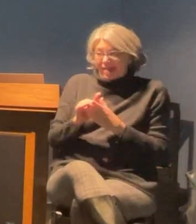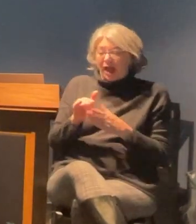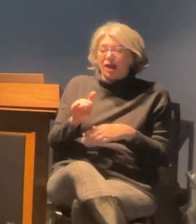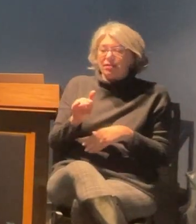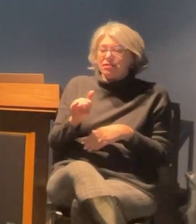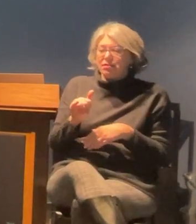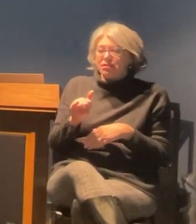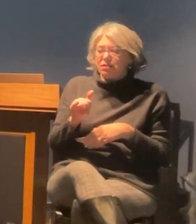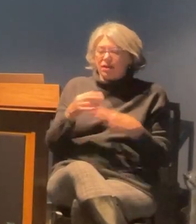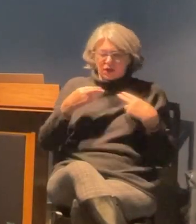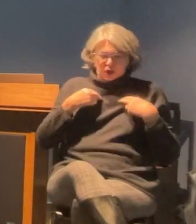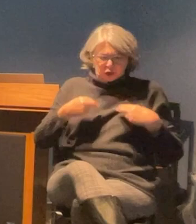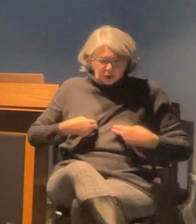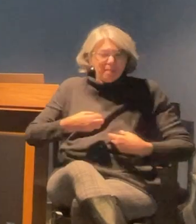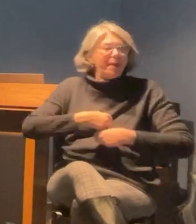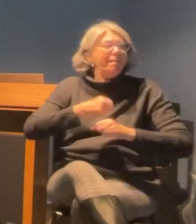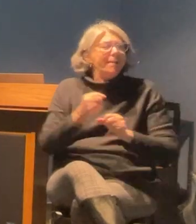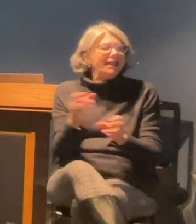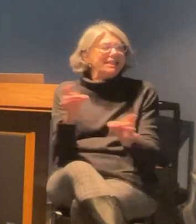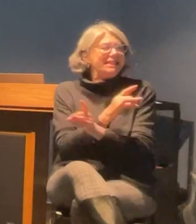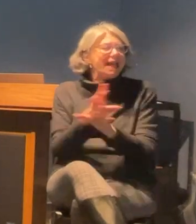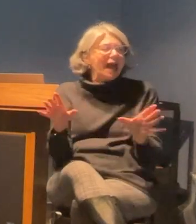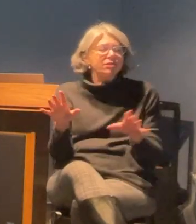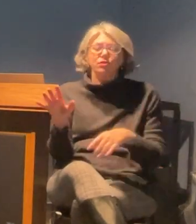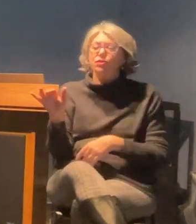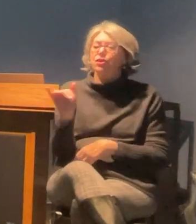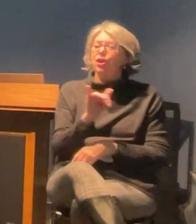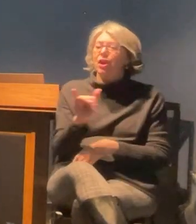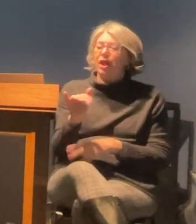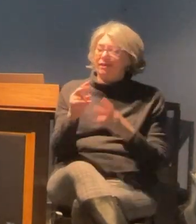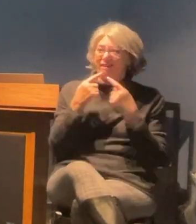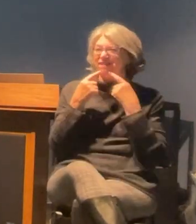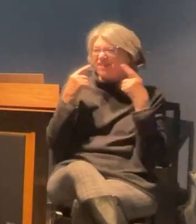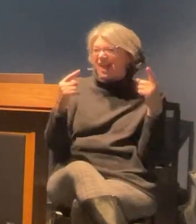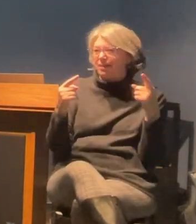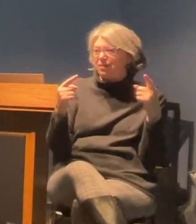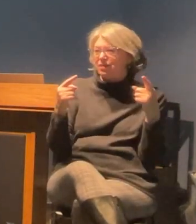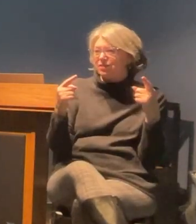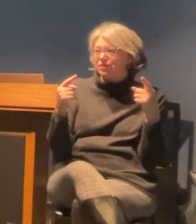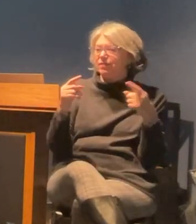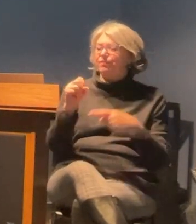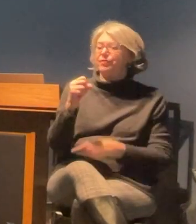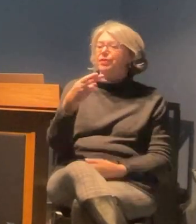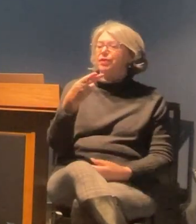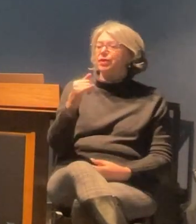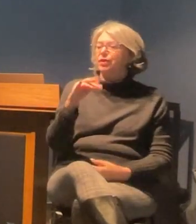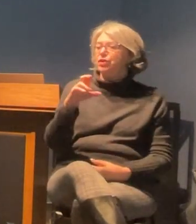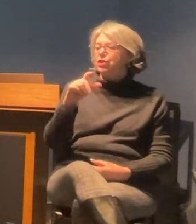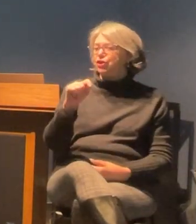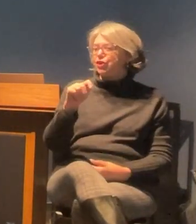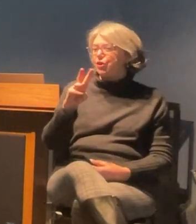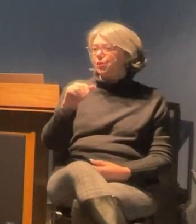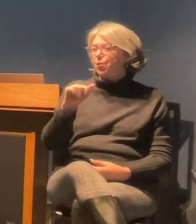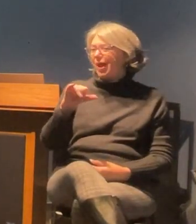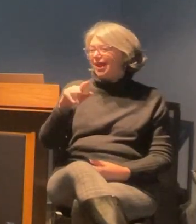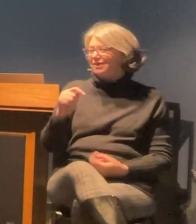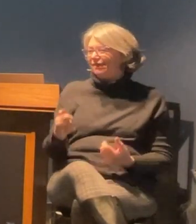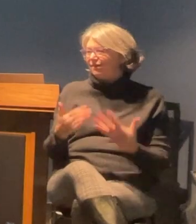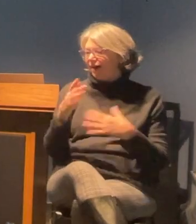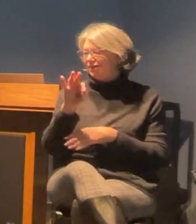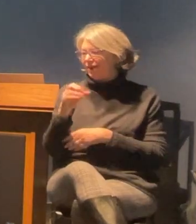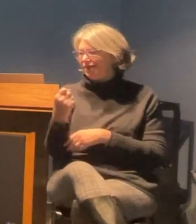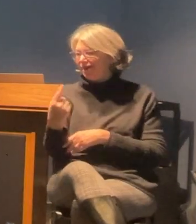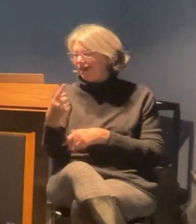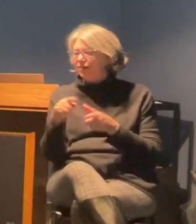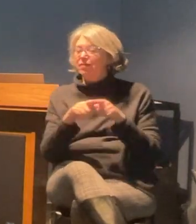to kind of human-made disasters such as the very famous Shirtwaist factory fire in 1911,